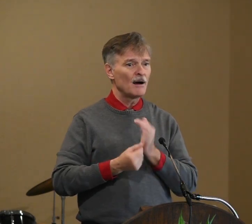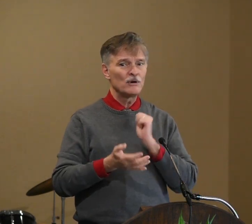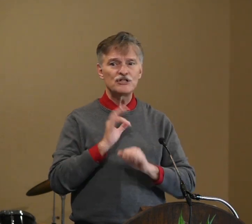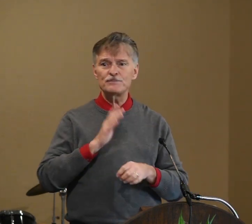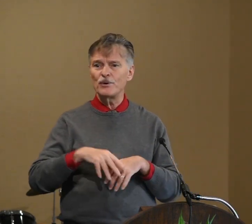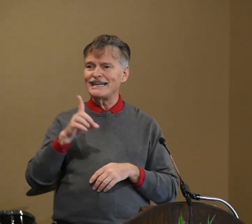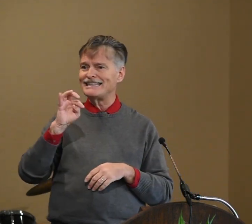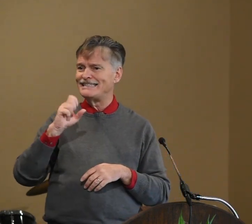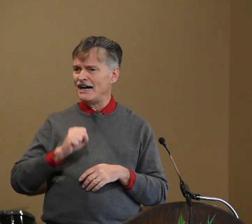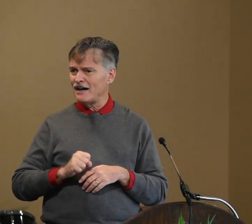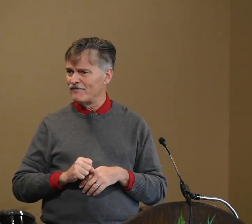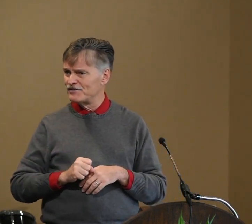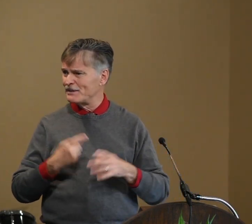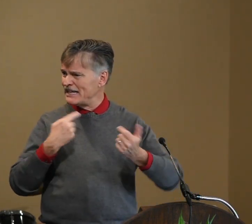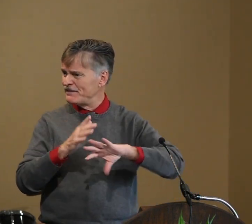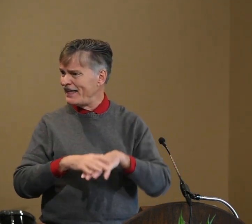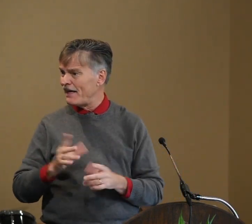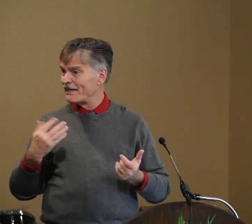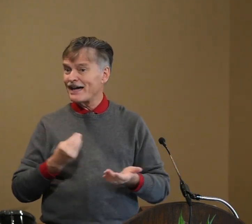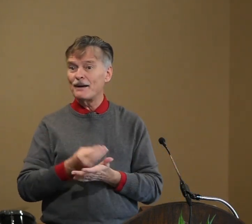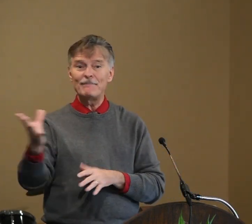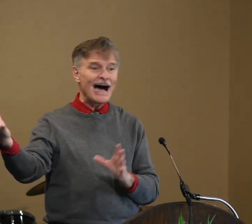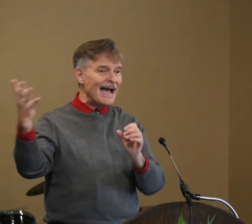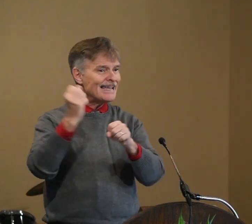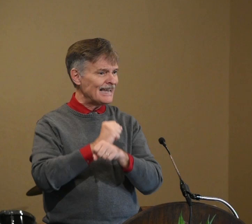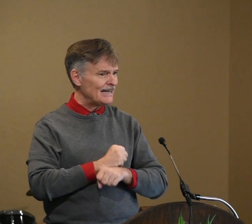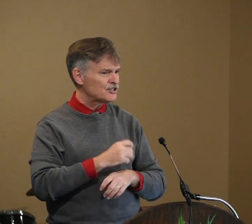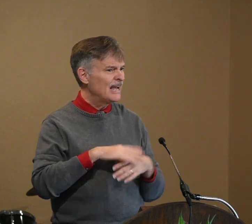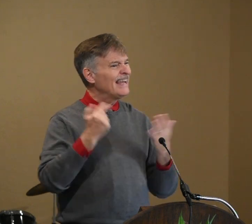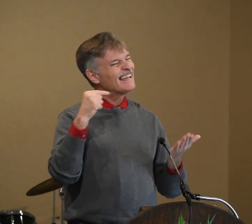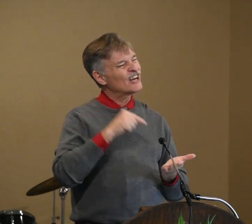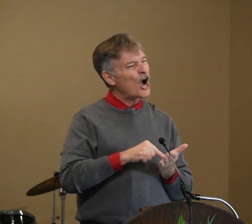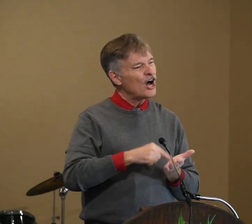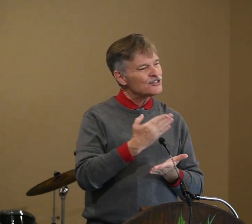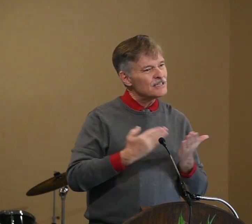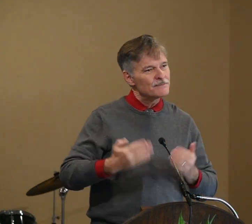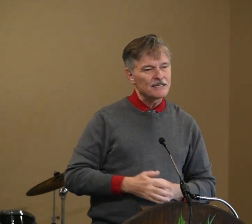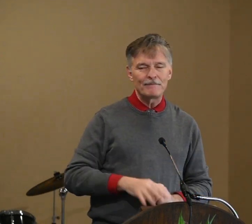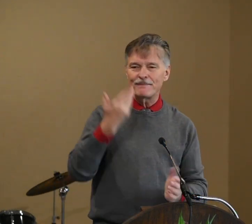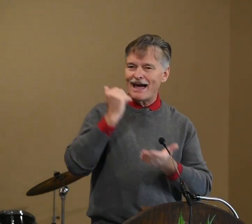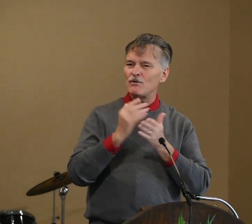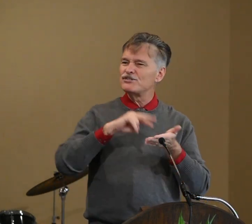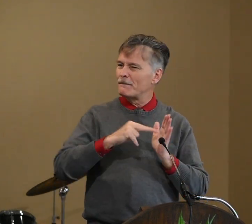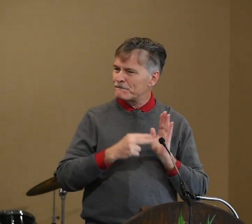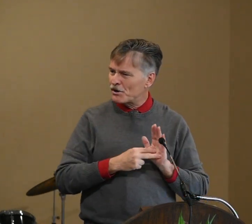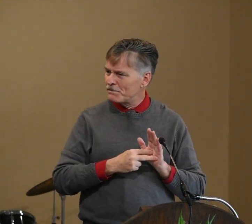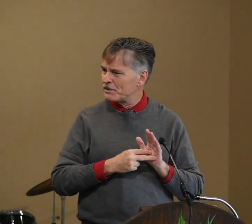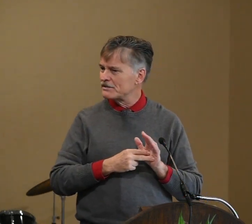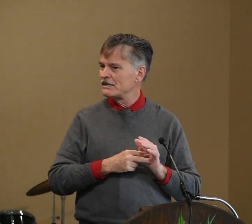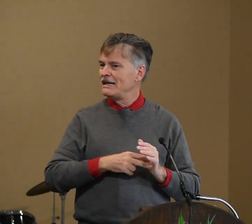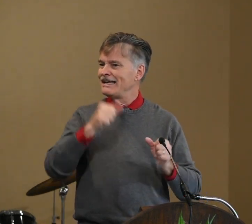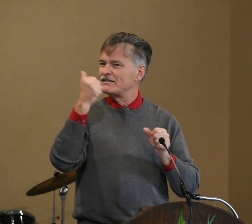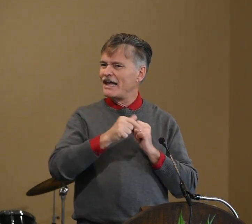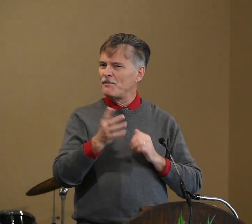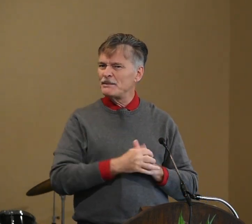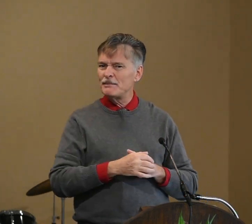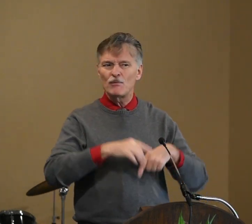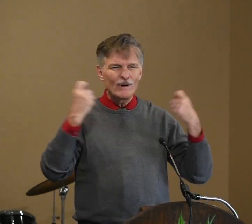Some would just bring doves, but even that, they've got to buy, catch. It cost them something. That was the purpose, is to help them remember, when